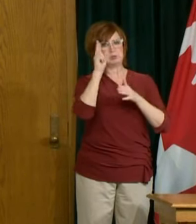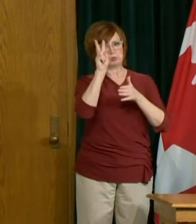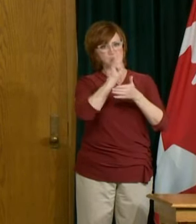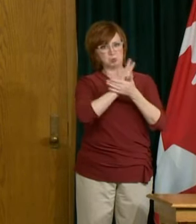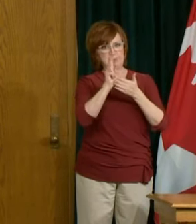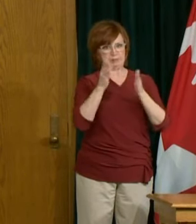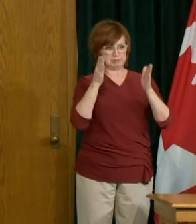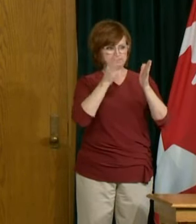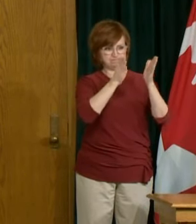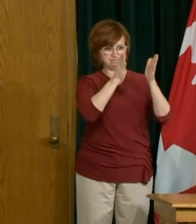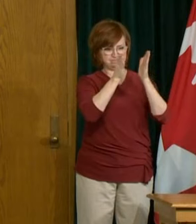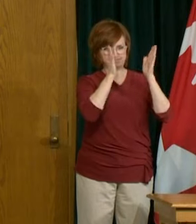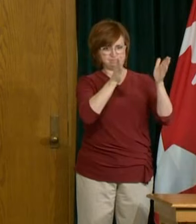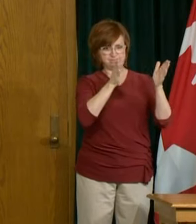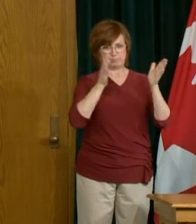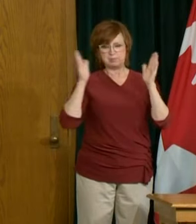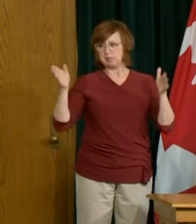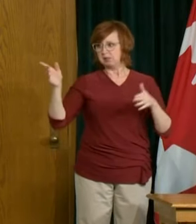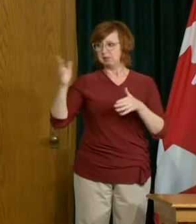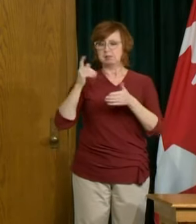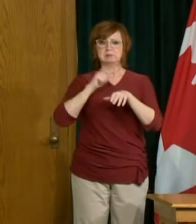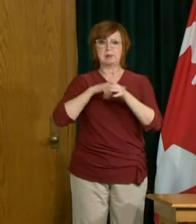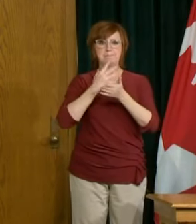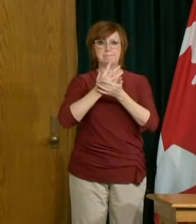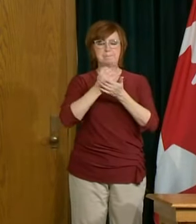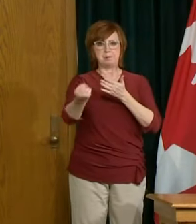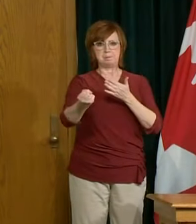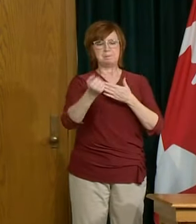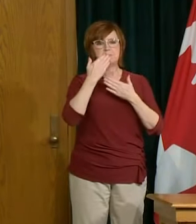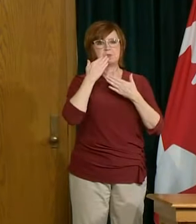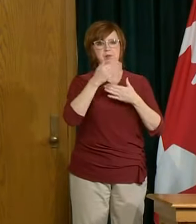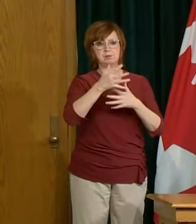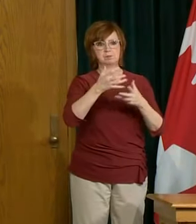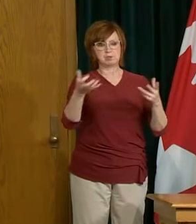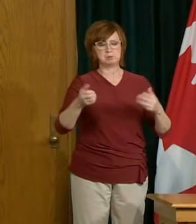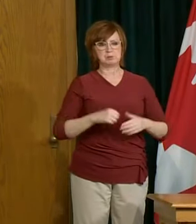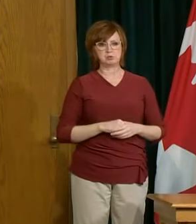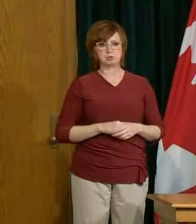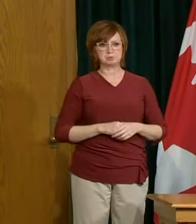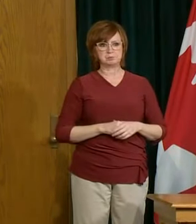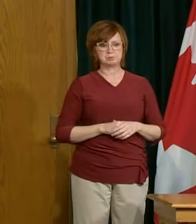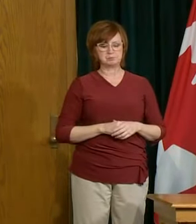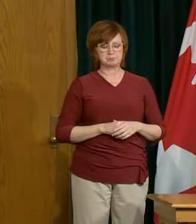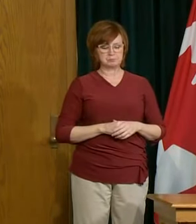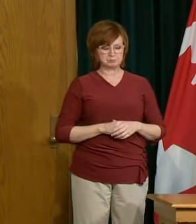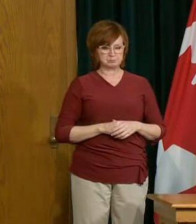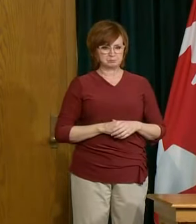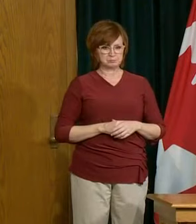And that concludes our time for today. Thank you very much for joining us today.